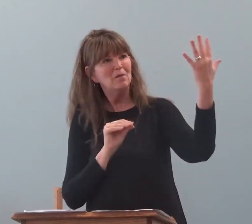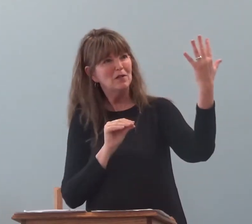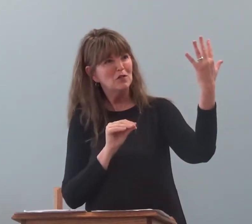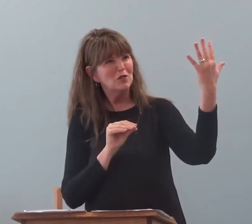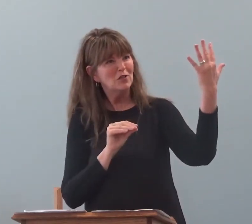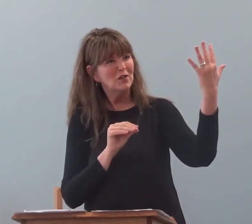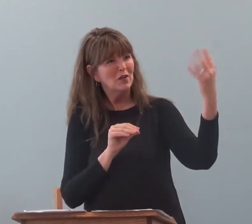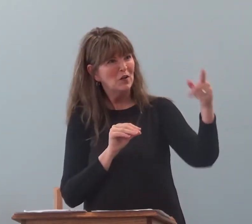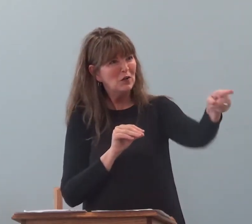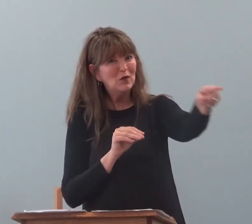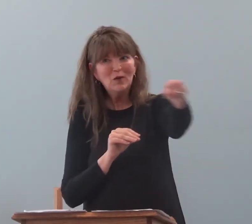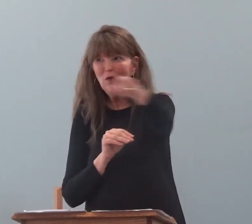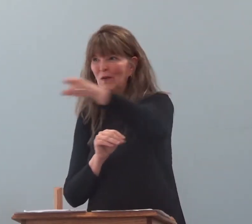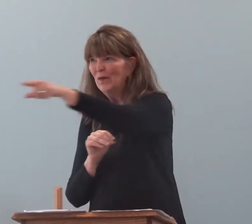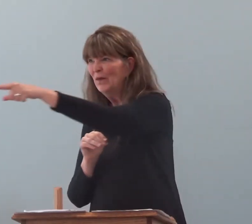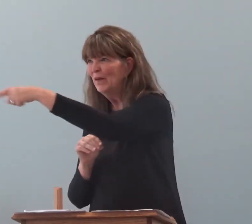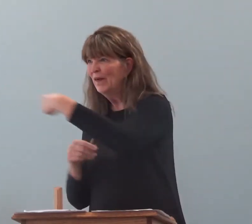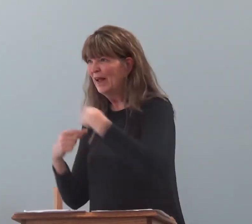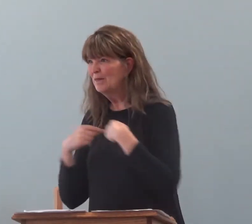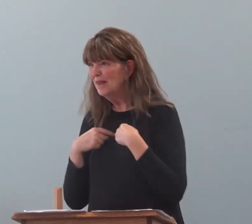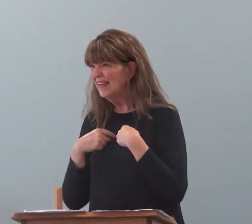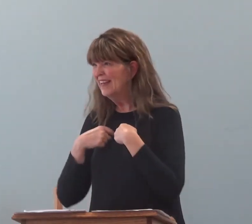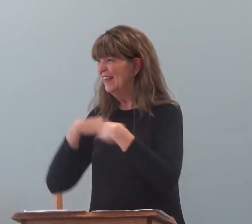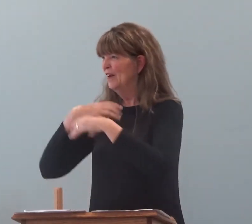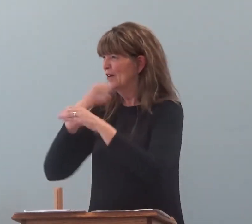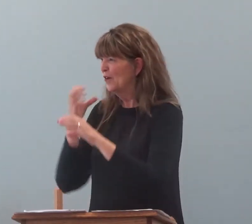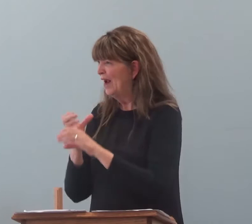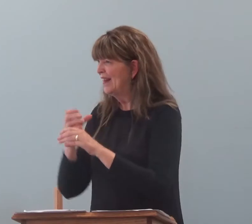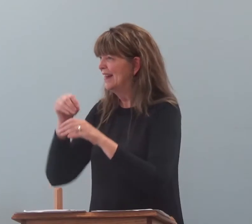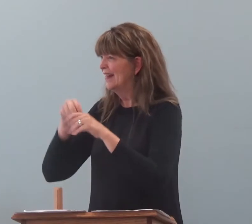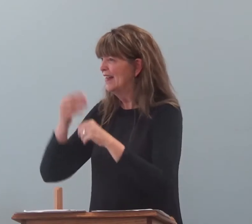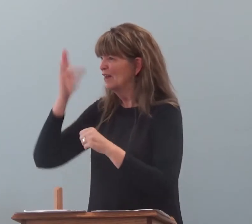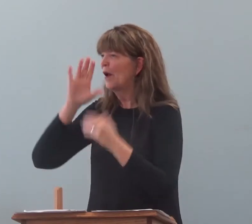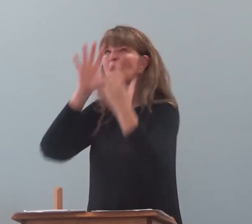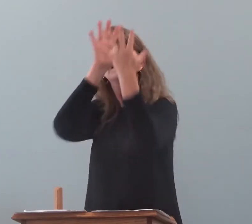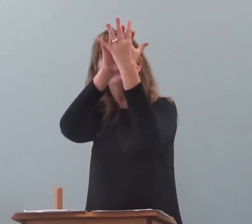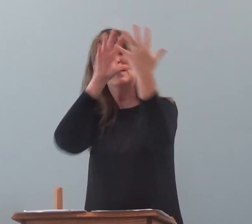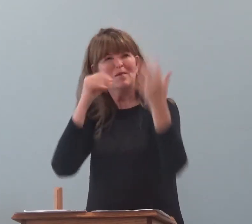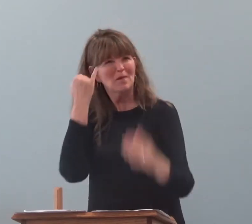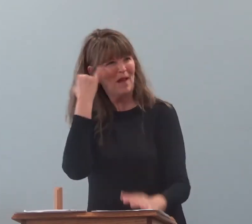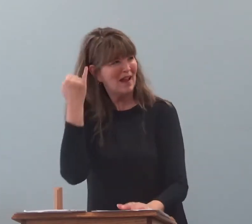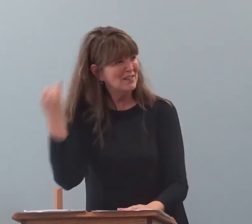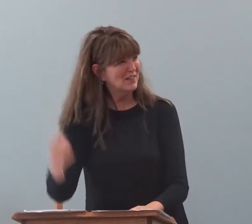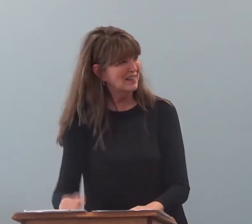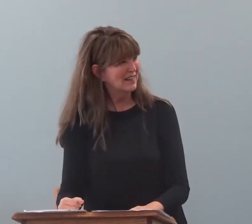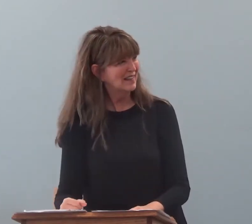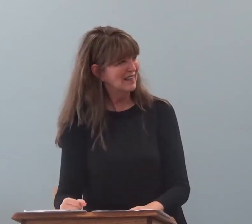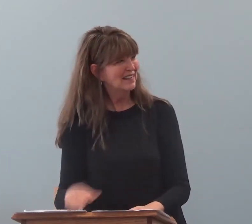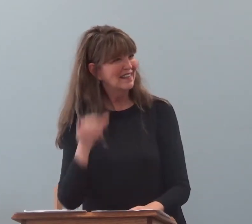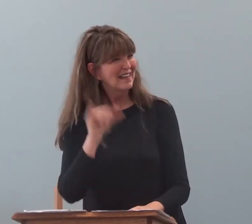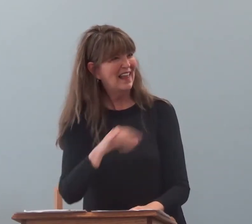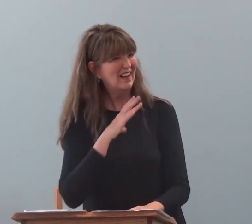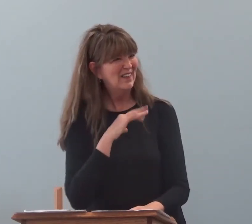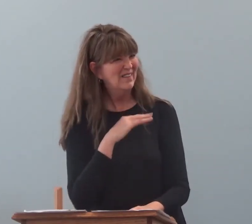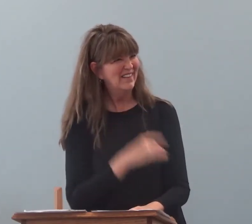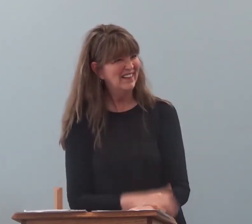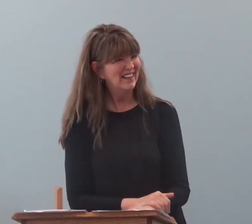the image of God. Each of you and I are created in the very image of God. Can